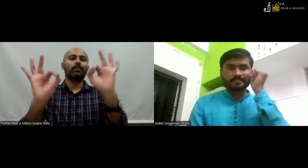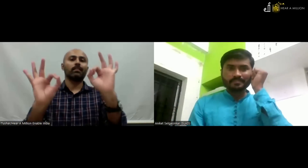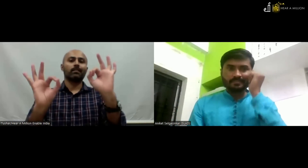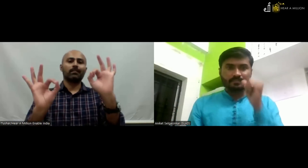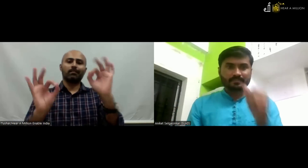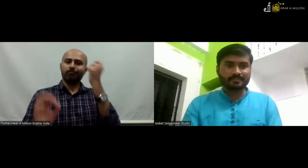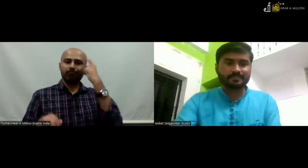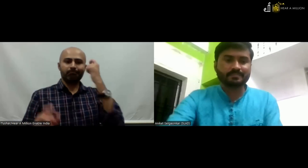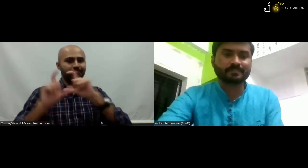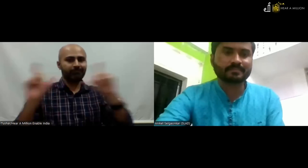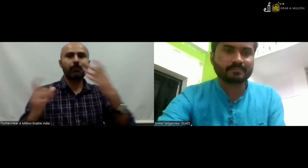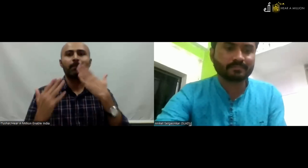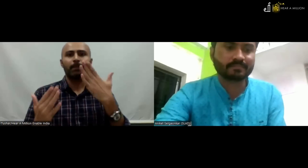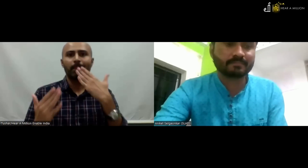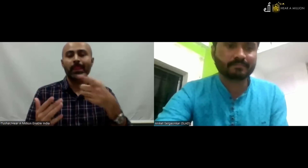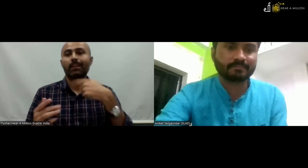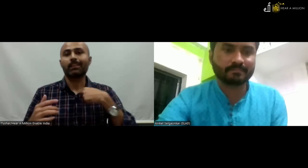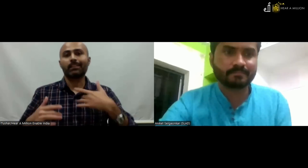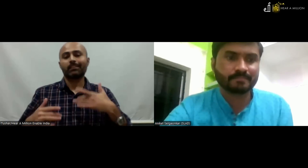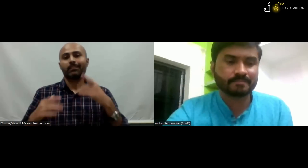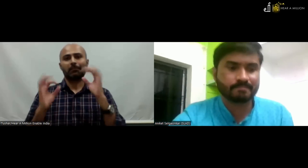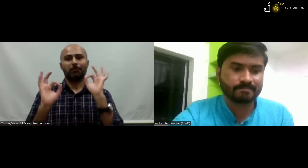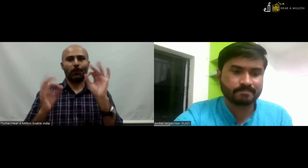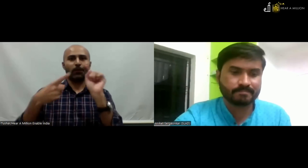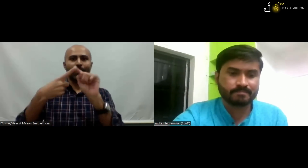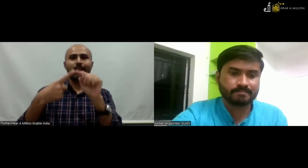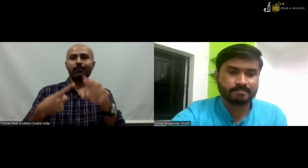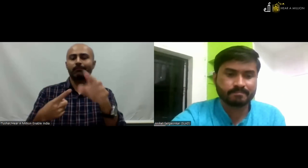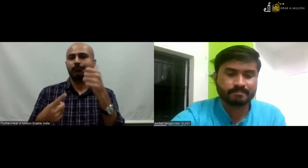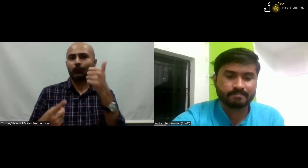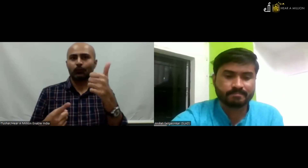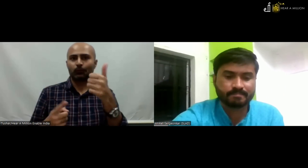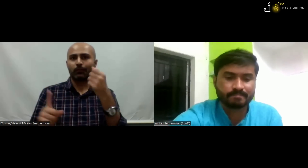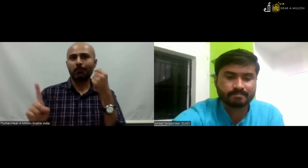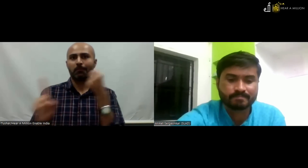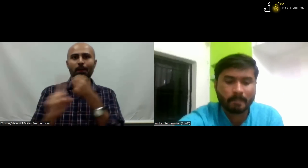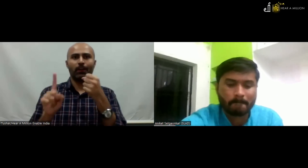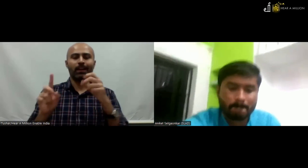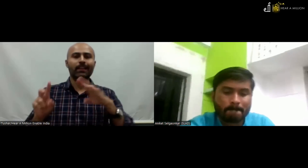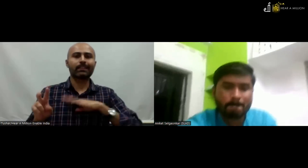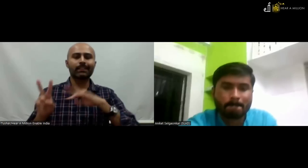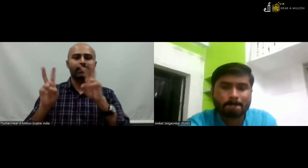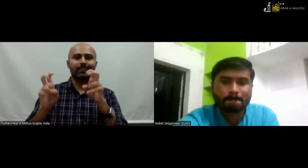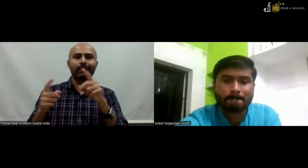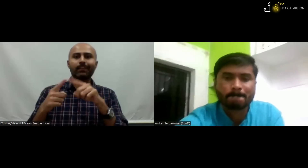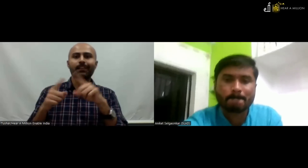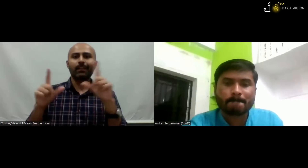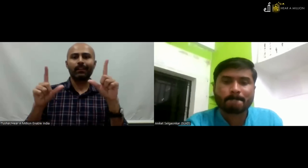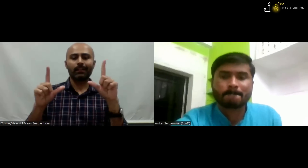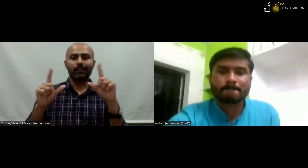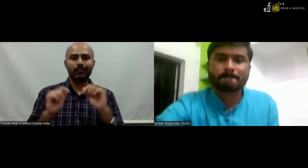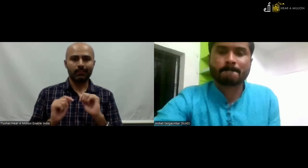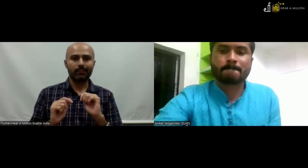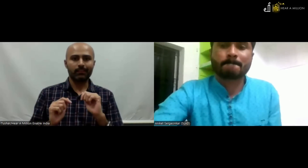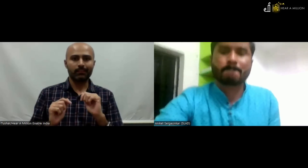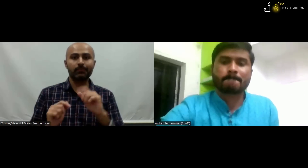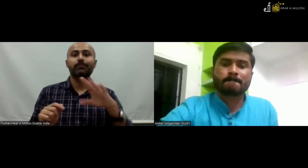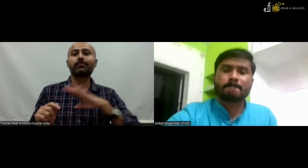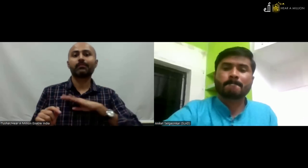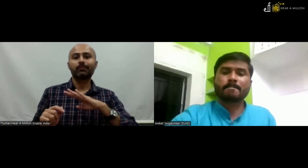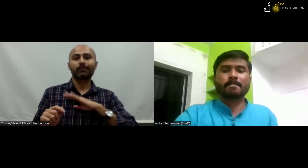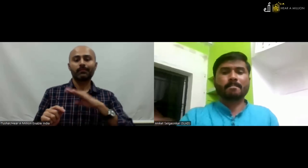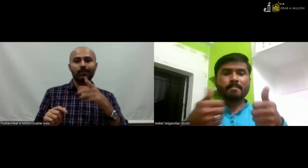treated equally also. Yeah. So I understood your point, and that was actually made a bigger impact. I